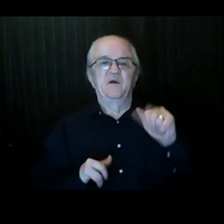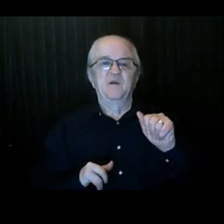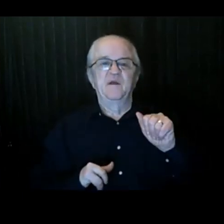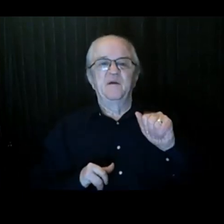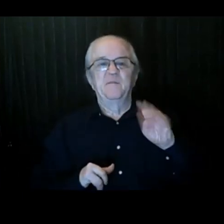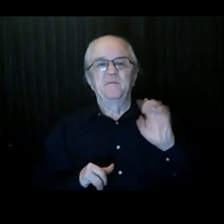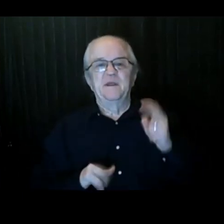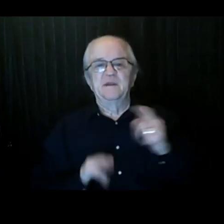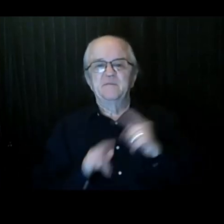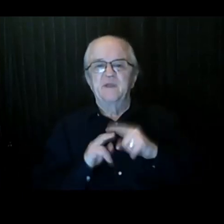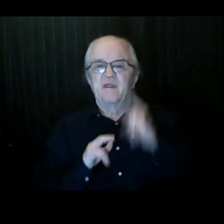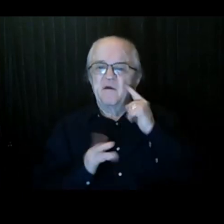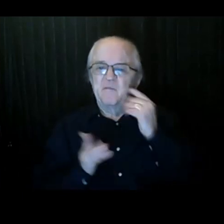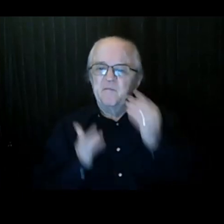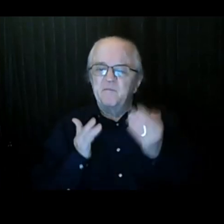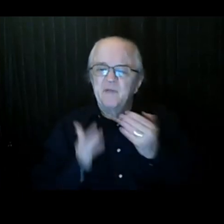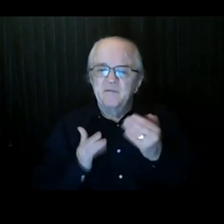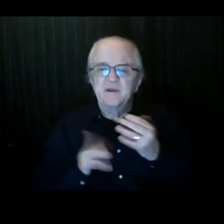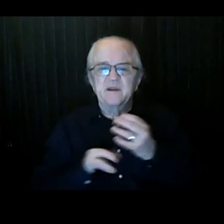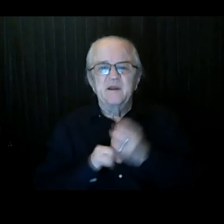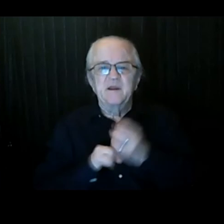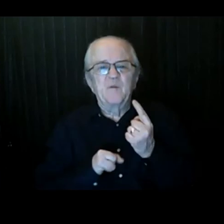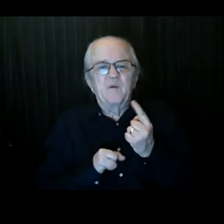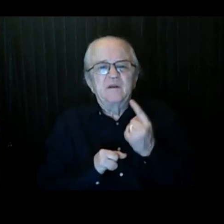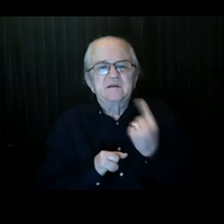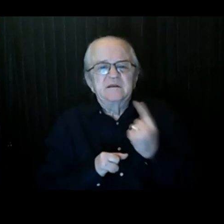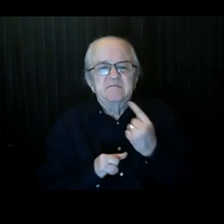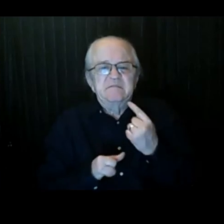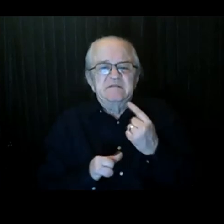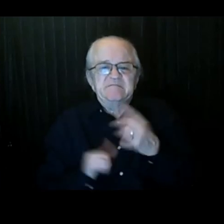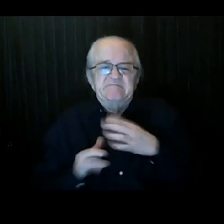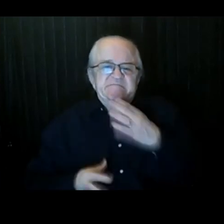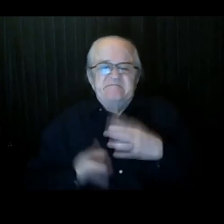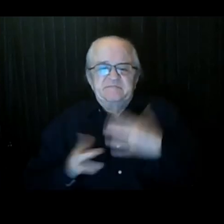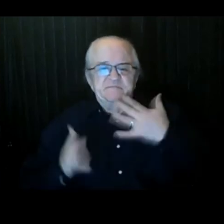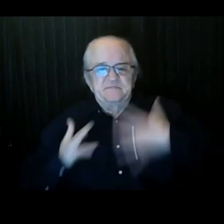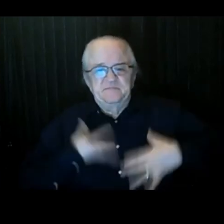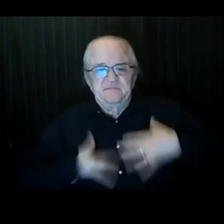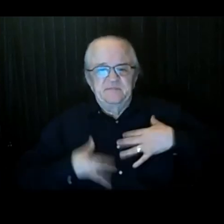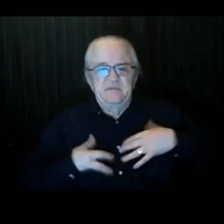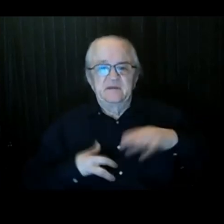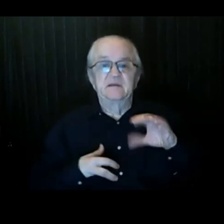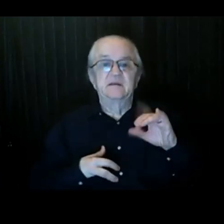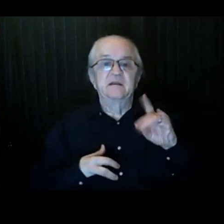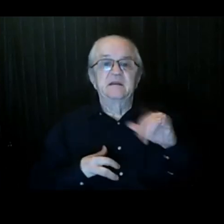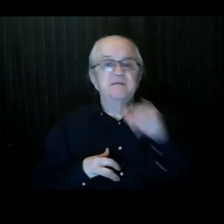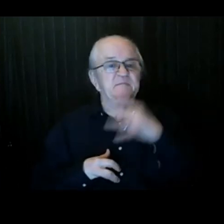piece of fashion. Cindy didn't like going into the big stores like Neiman Marcus or